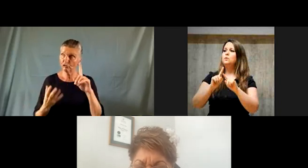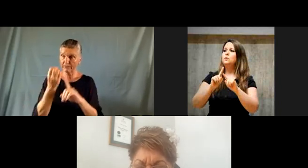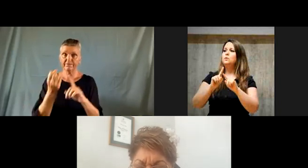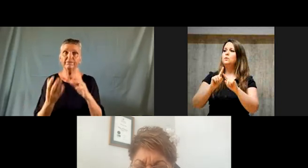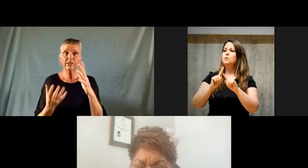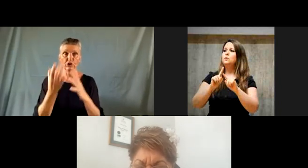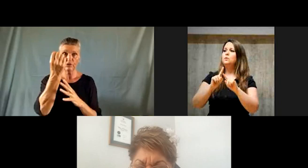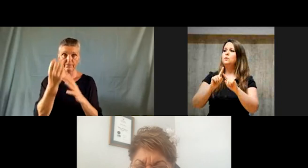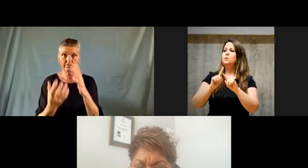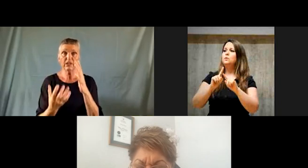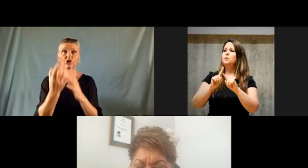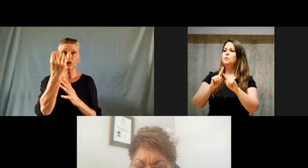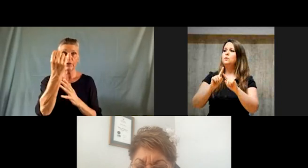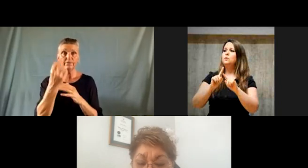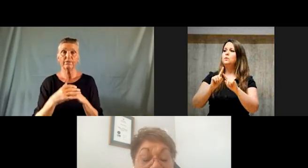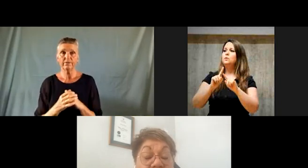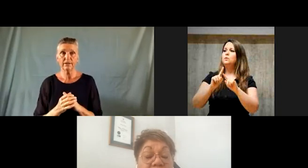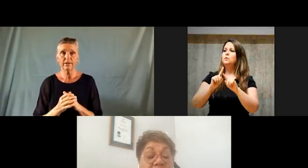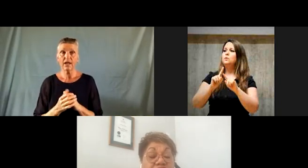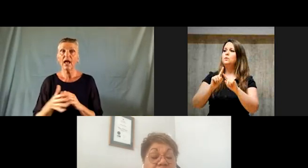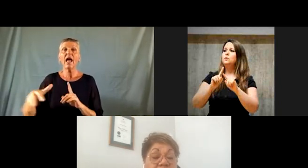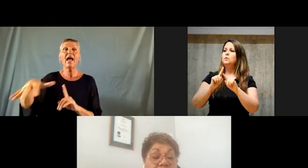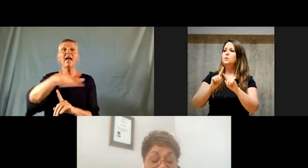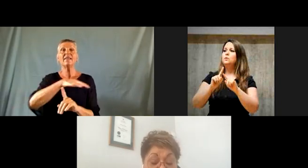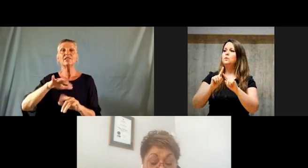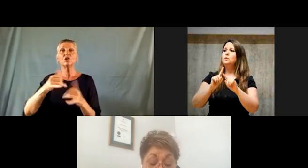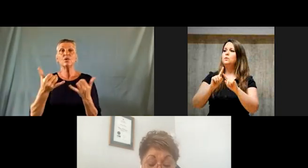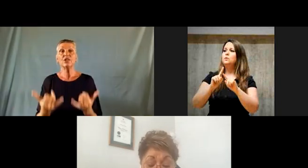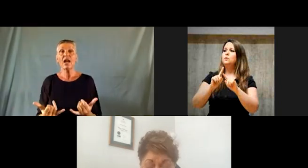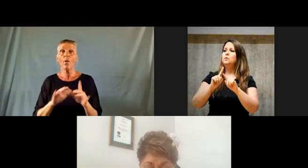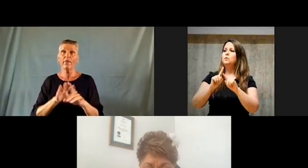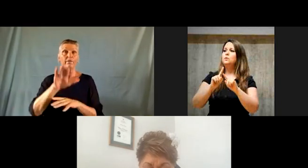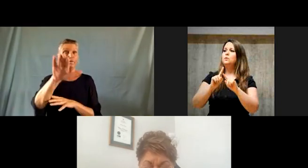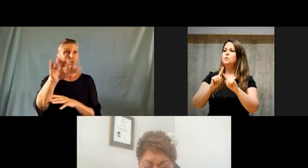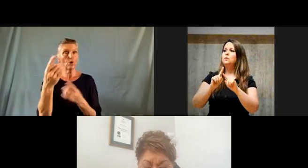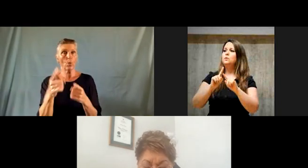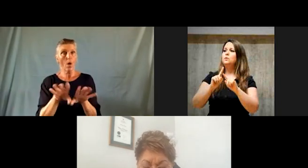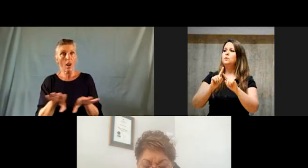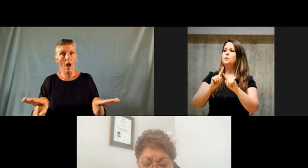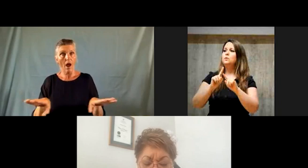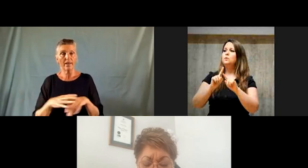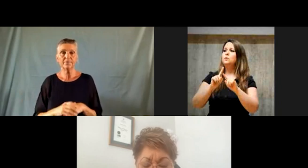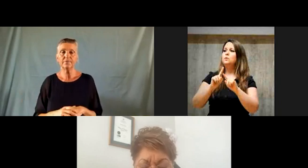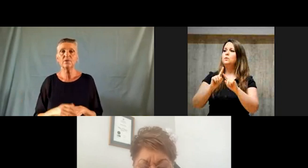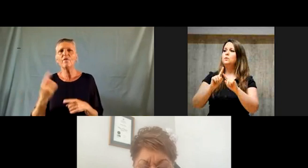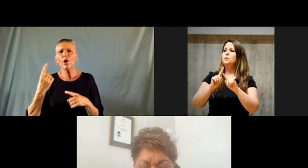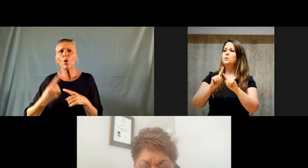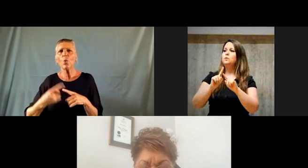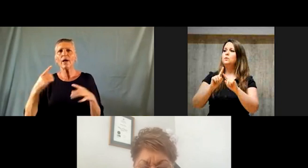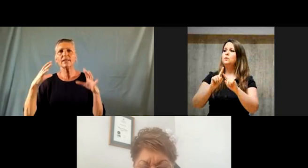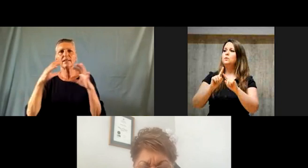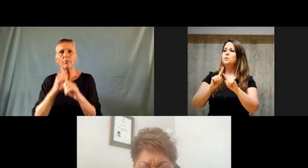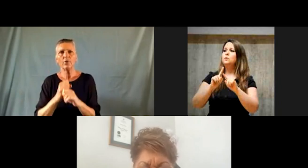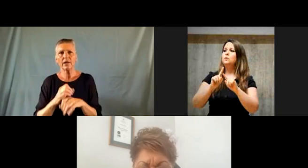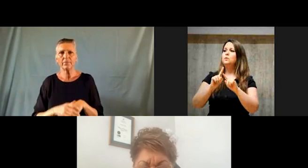and the fact of where we're at now and where we wish to proceed. So there's a very quick synopsis. The Alliance, of